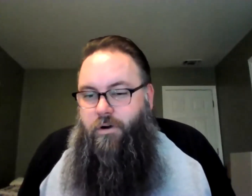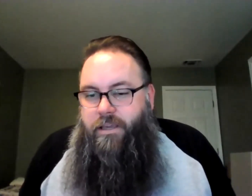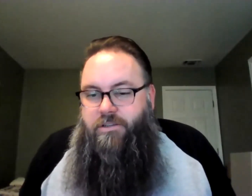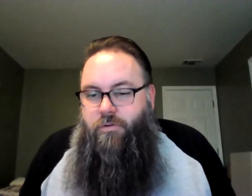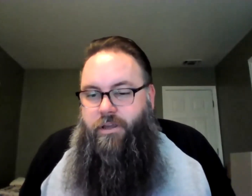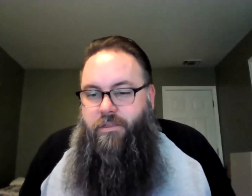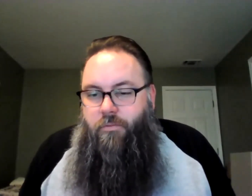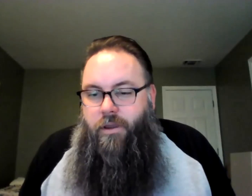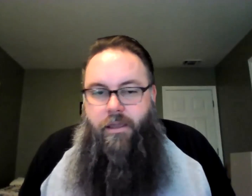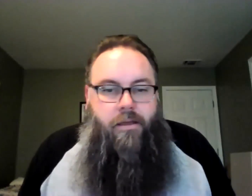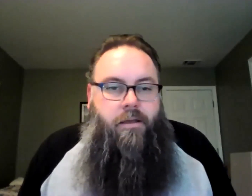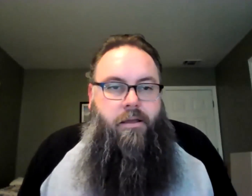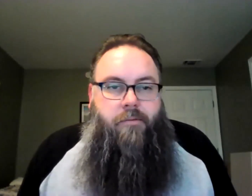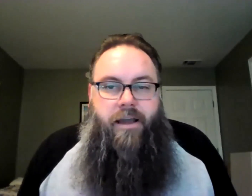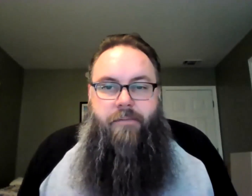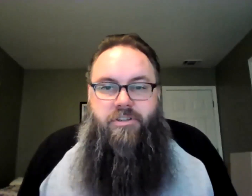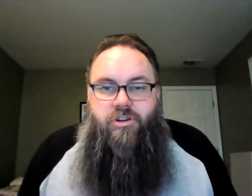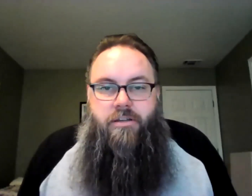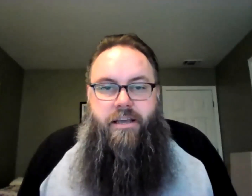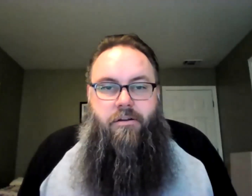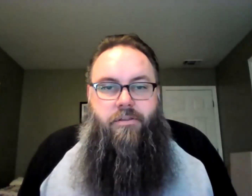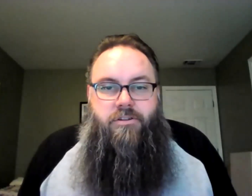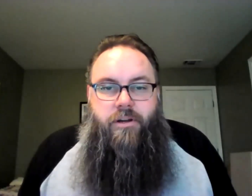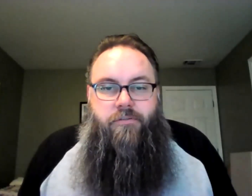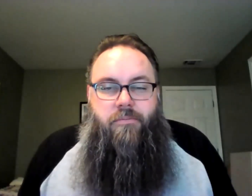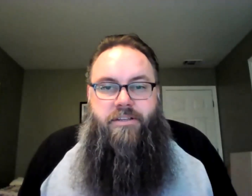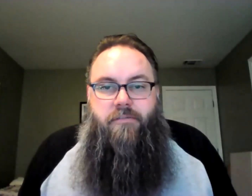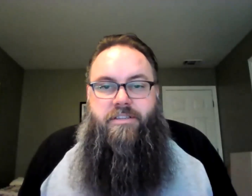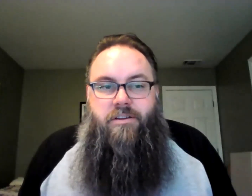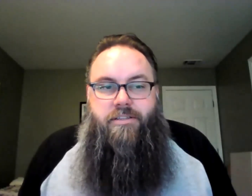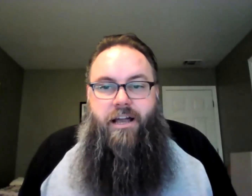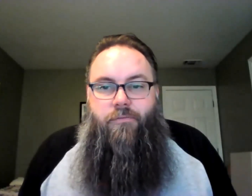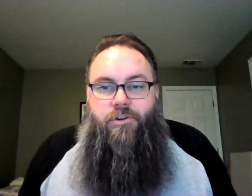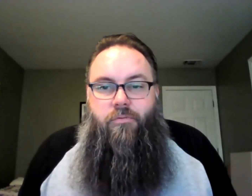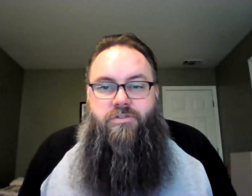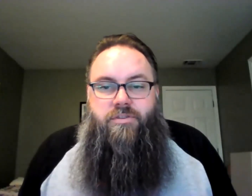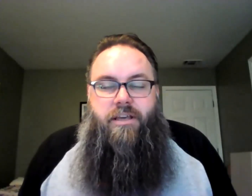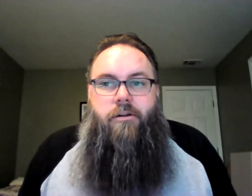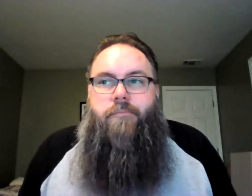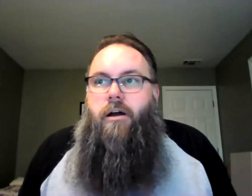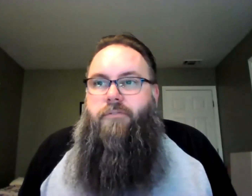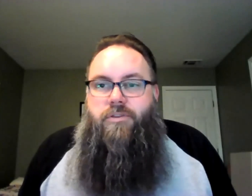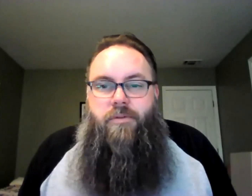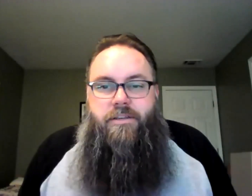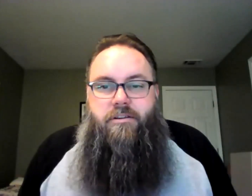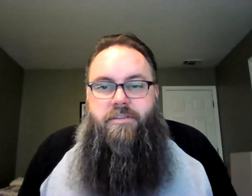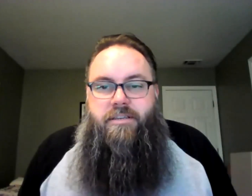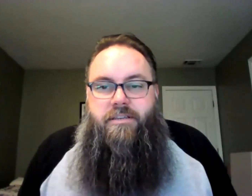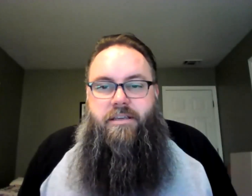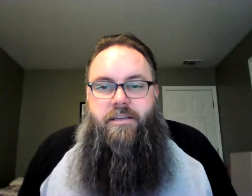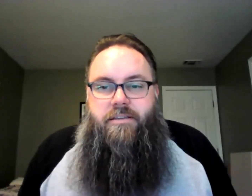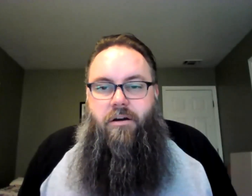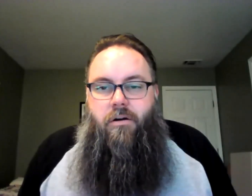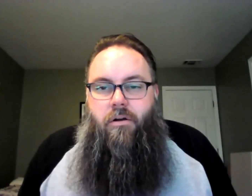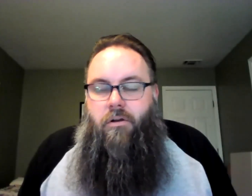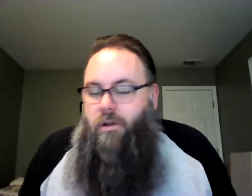of 2023. My name is John Decker, the Director of Community Services at Alta California Regional Center. Coffee with Community